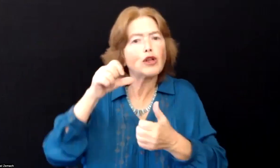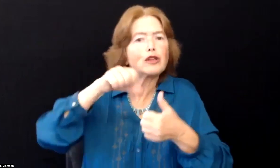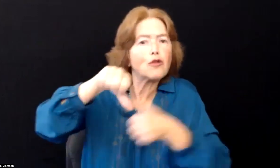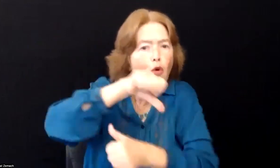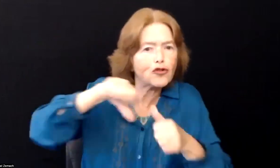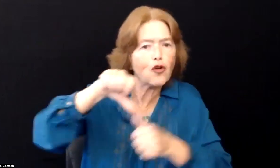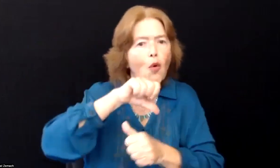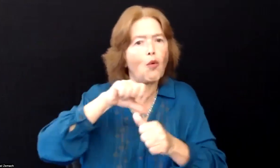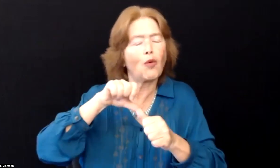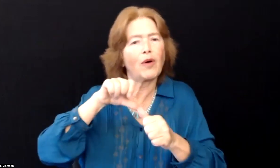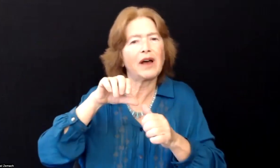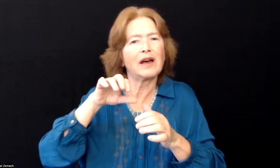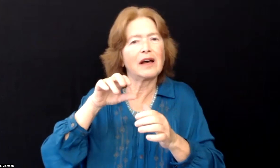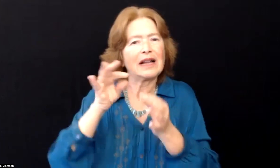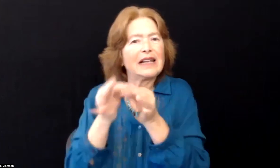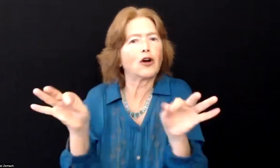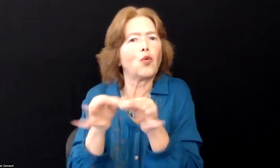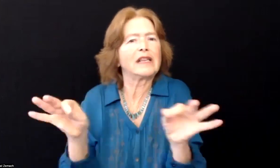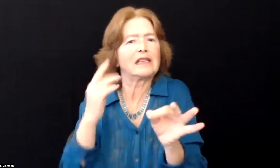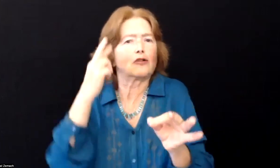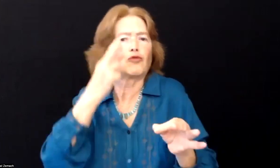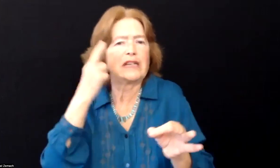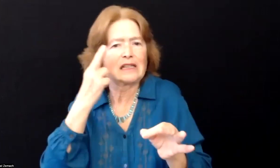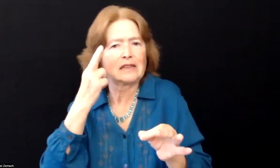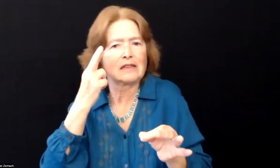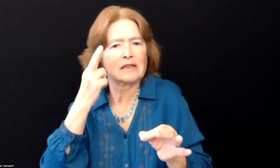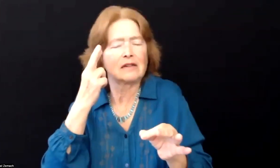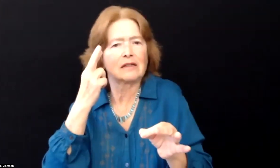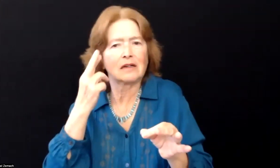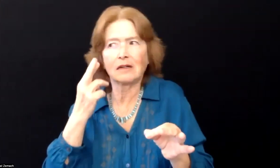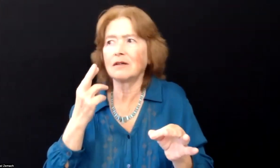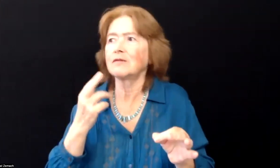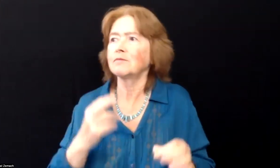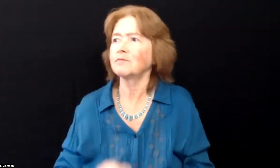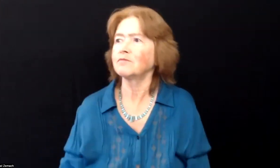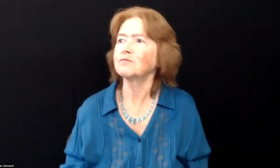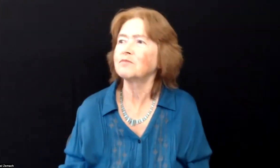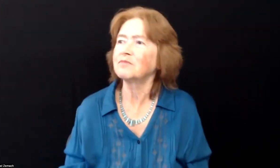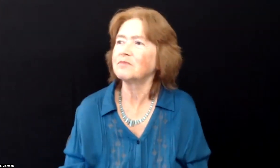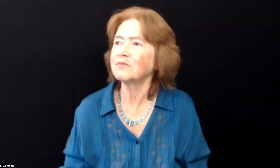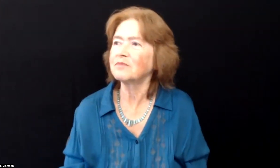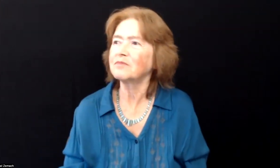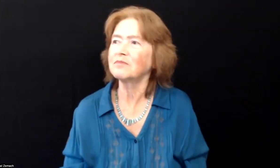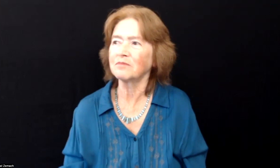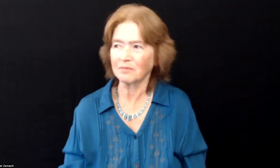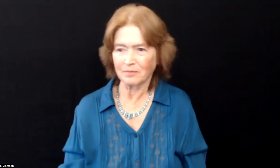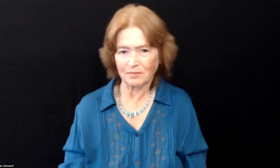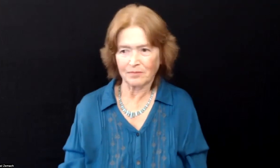that my student was in the class for social and linguistic reasons, and that